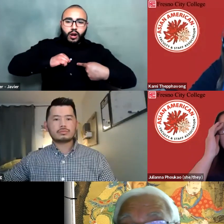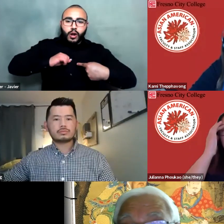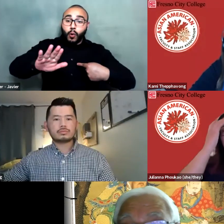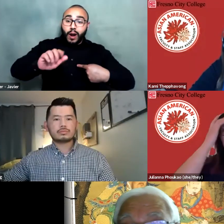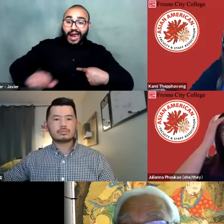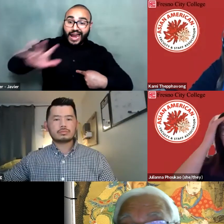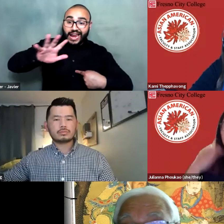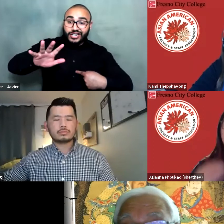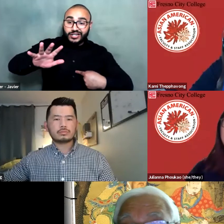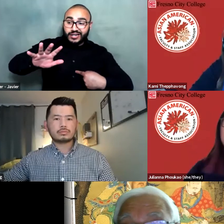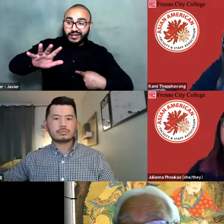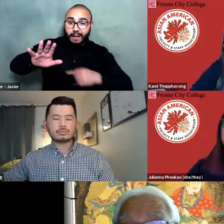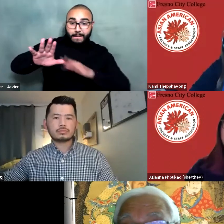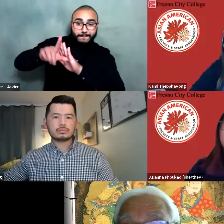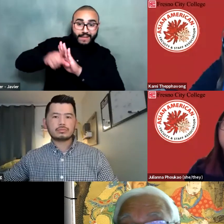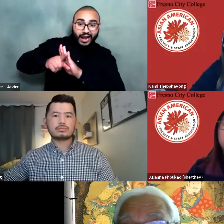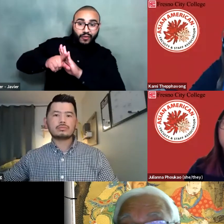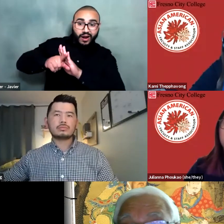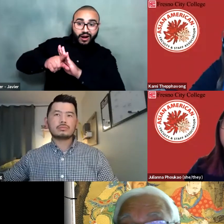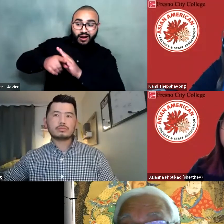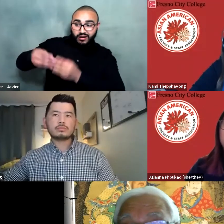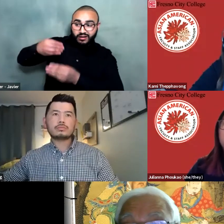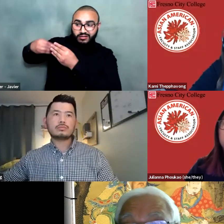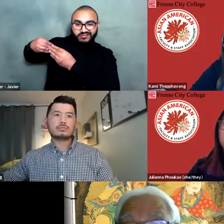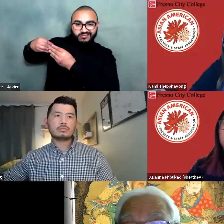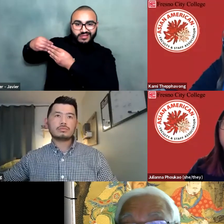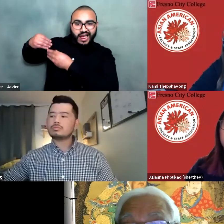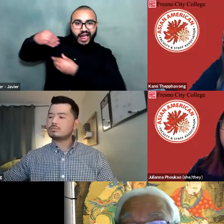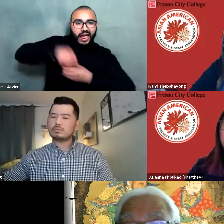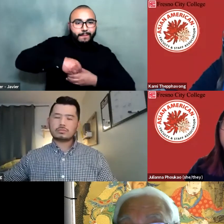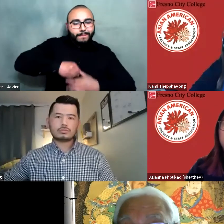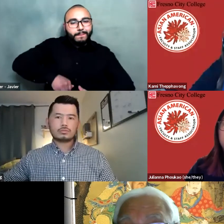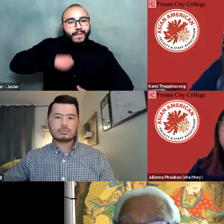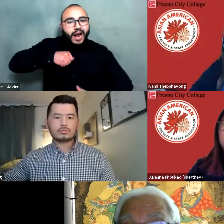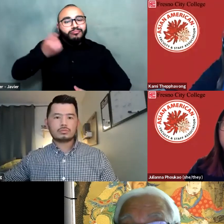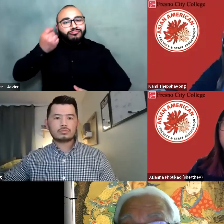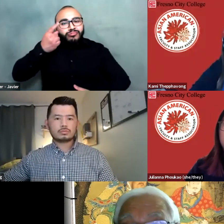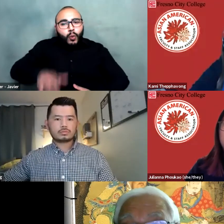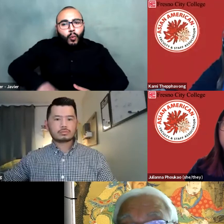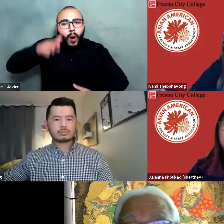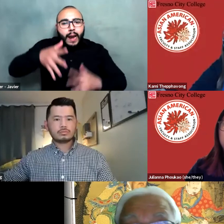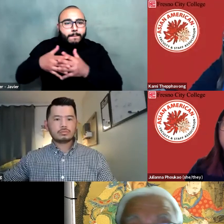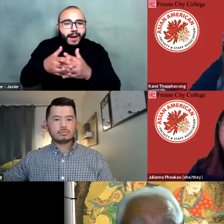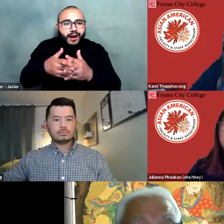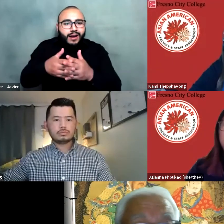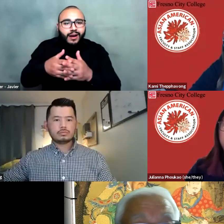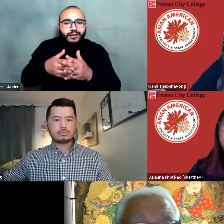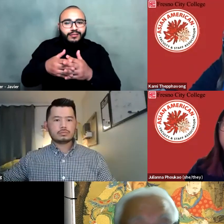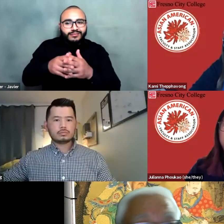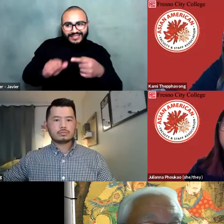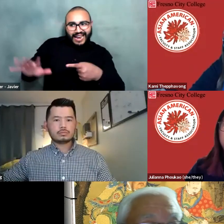background. Realize that you're growing up in America. This is part of your identity. I think when